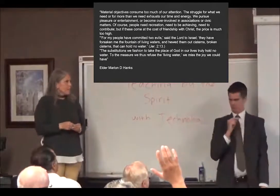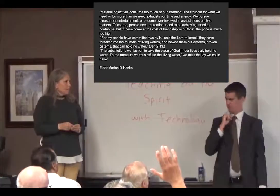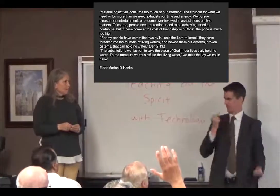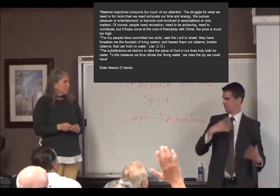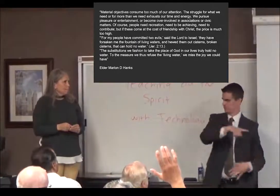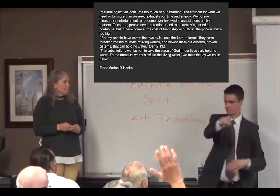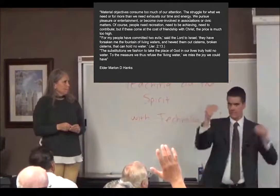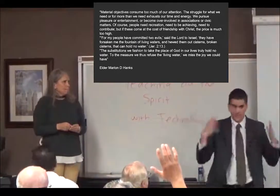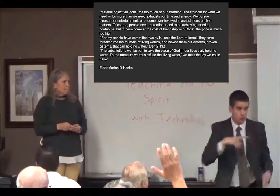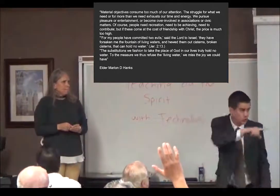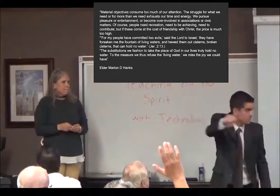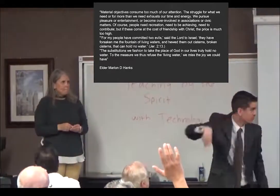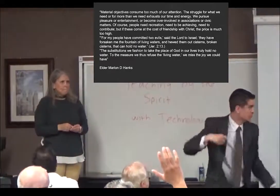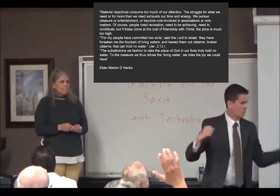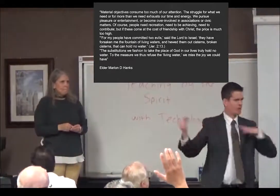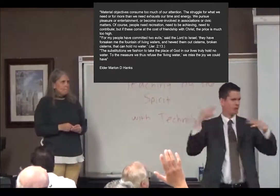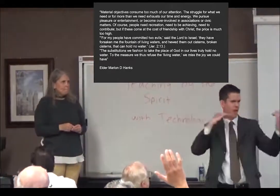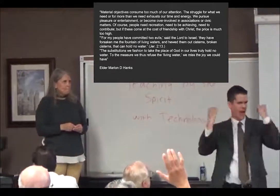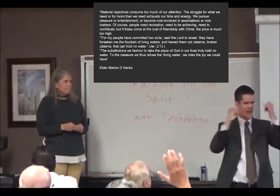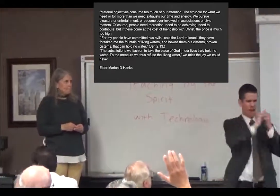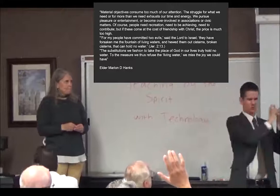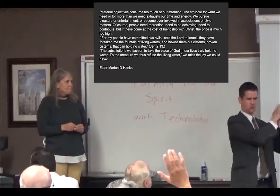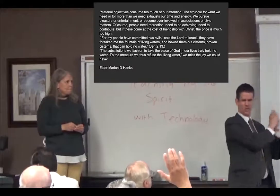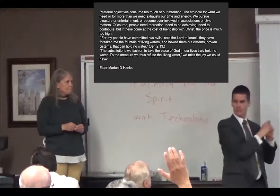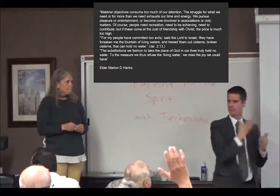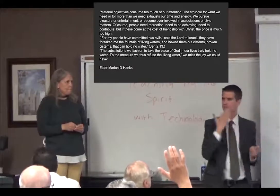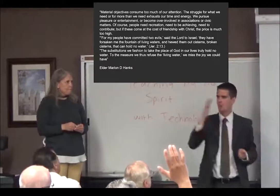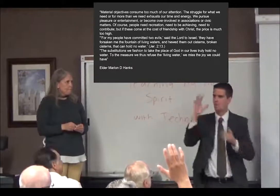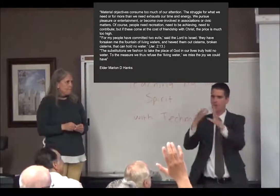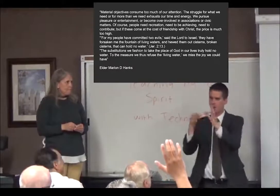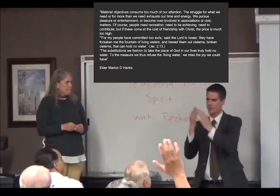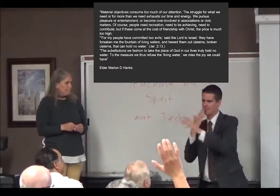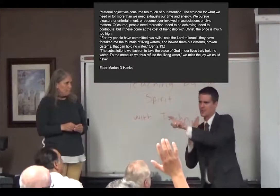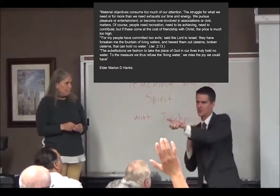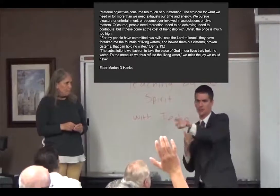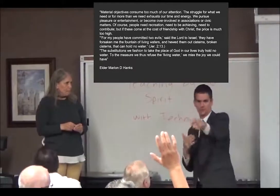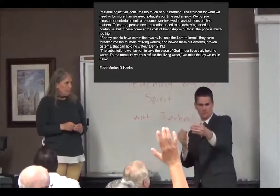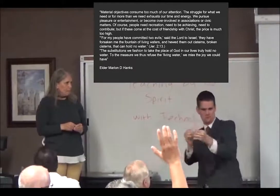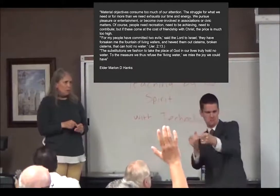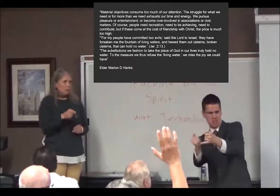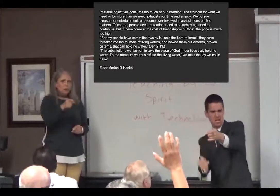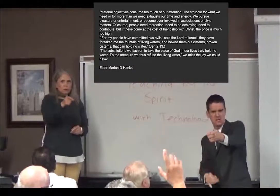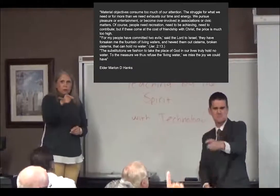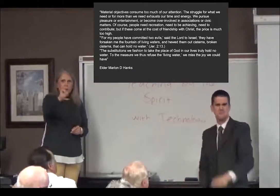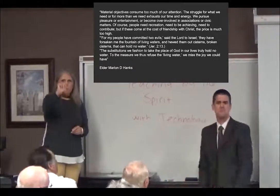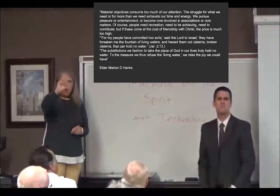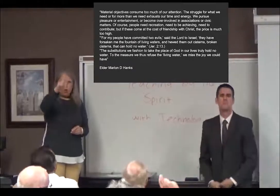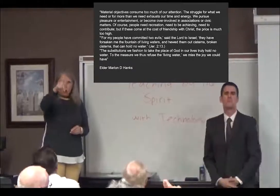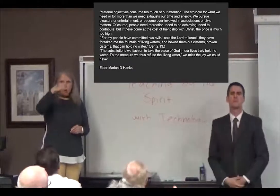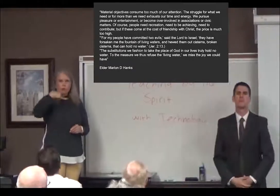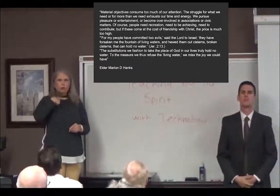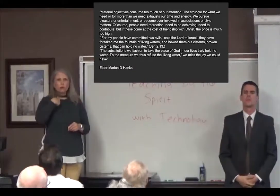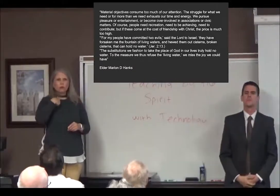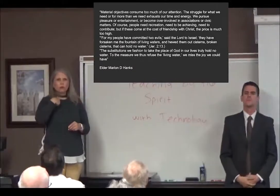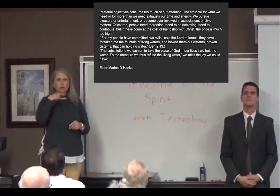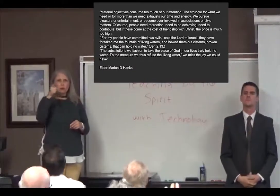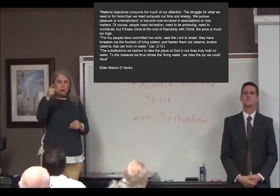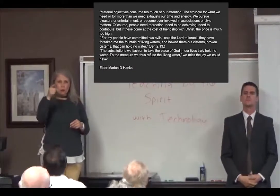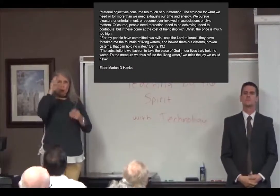thinking, are you guys all teaching? Absolutely. I'm loving your ideas and your comments. One more, we're going to do this one last.